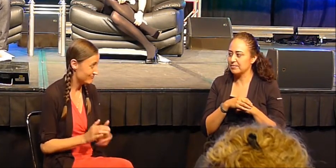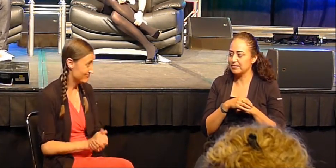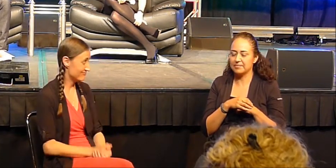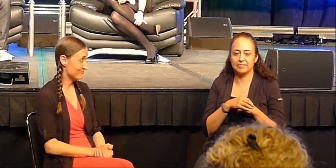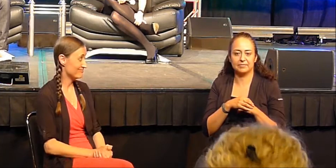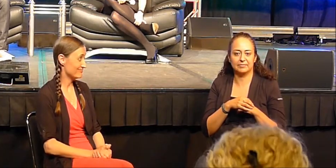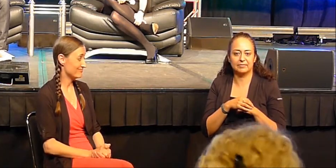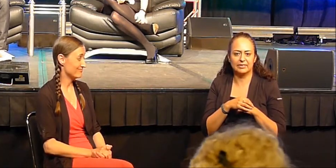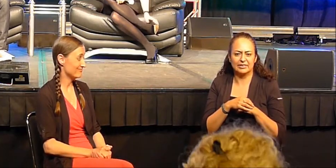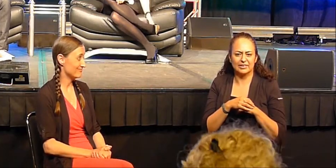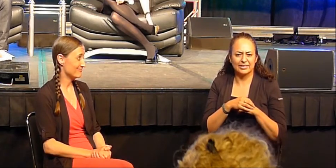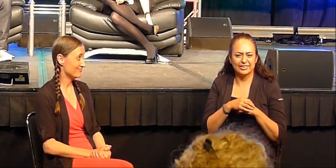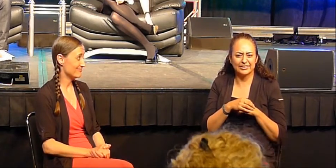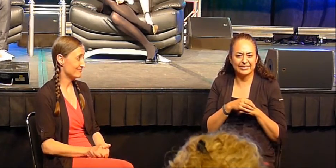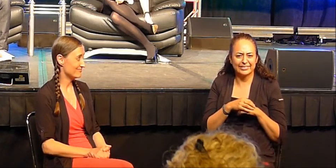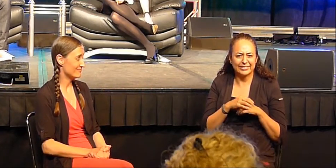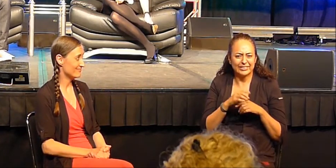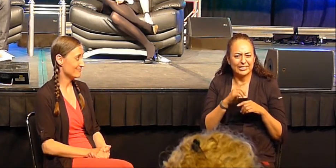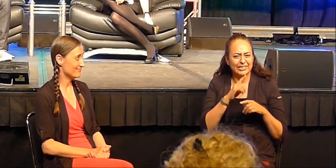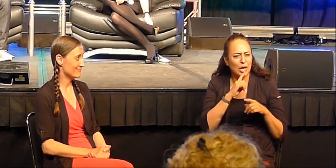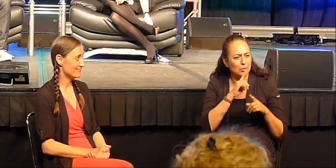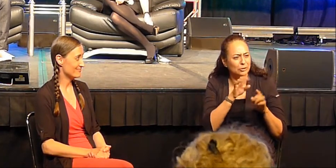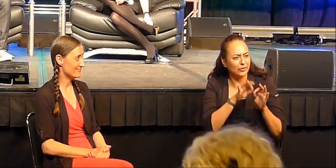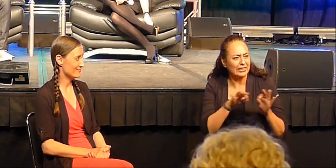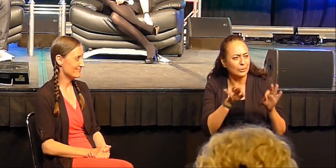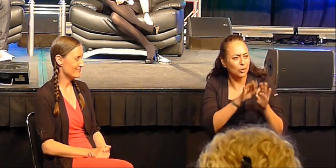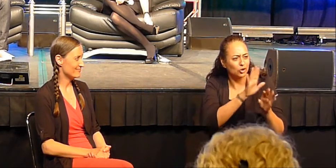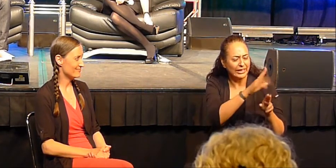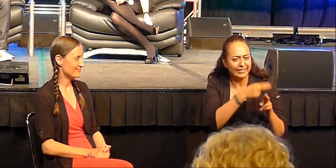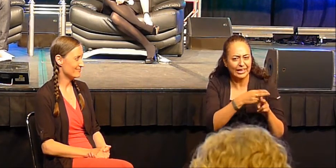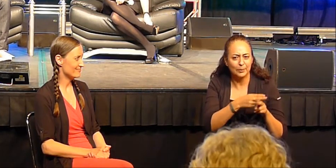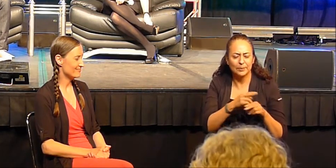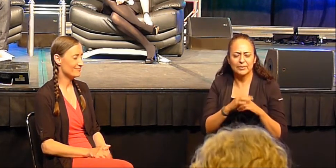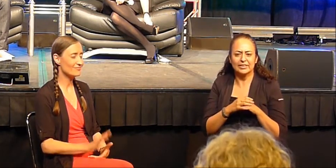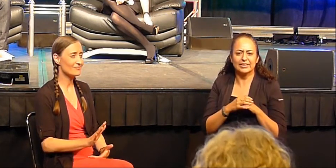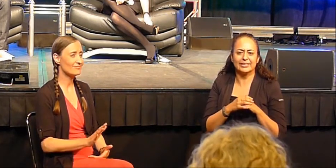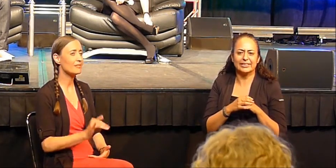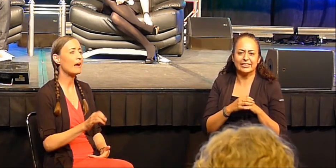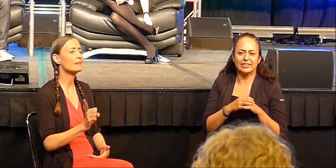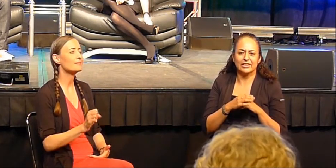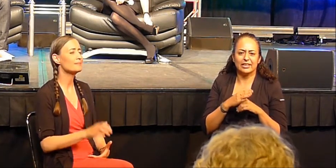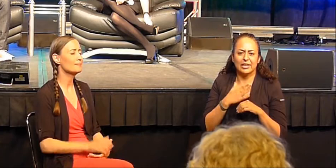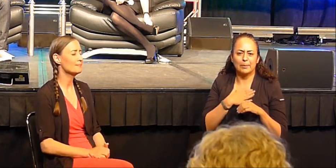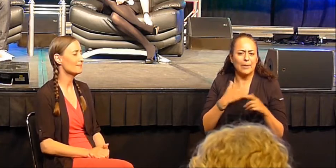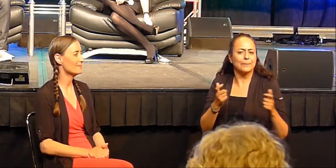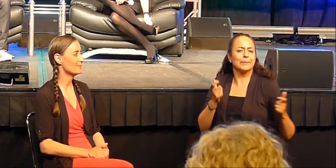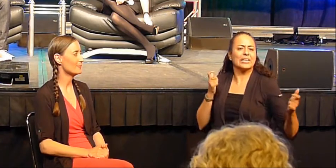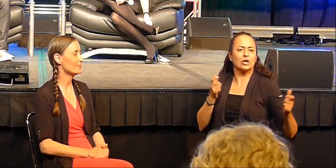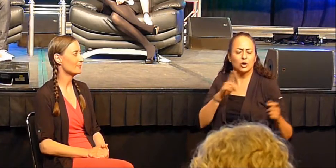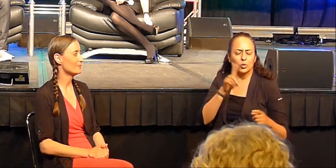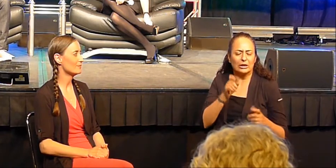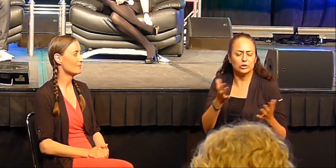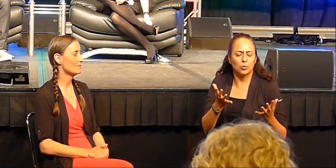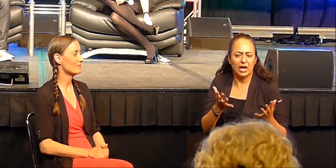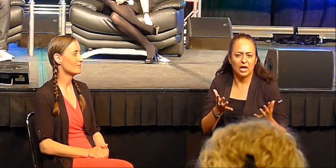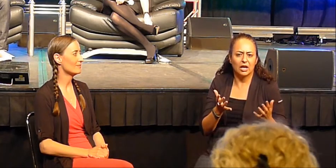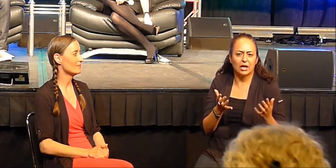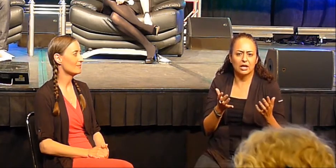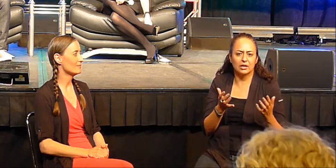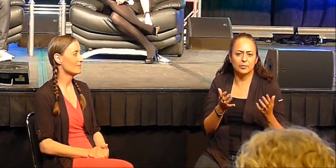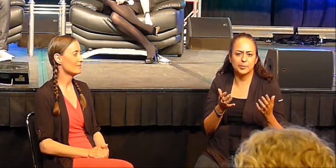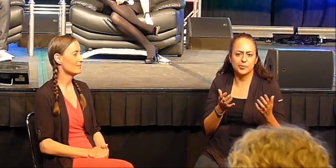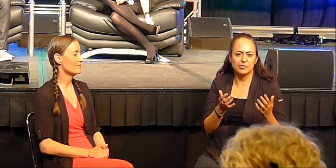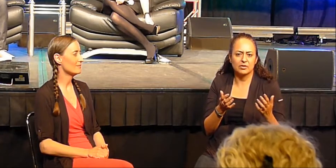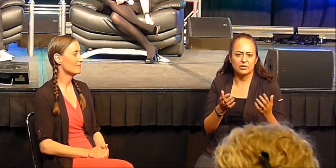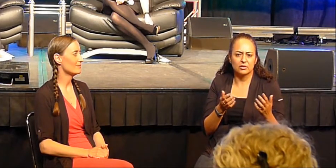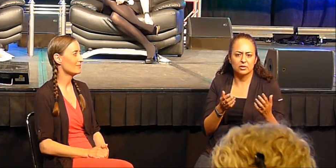No, I'm sure it's important. That's all right. But my bigger question is, Yes. how do you properly respond to Queen Cersei walking up behind you and grabbing your